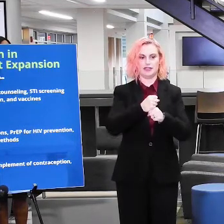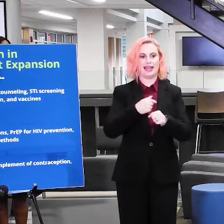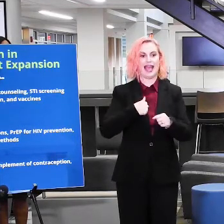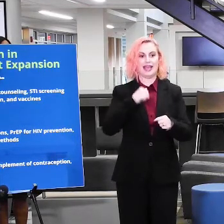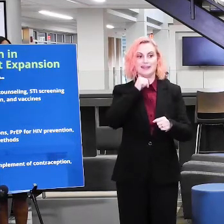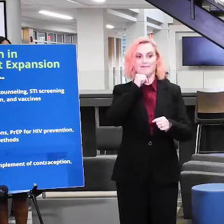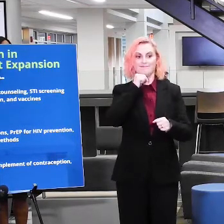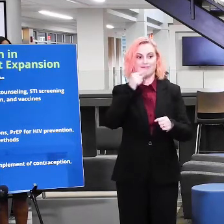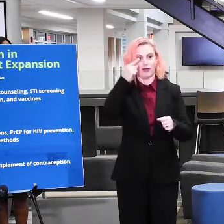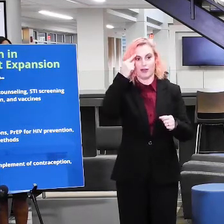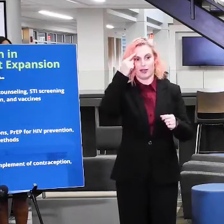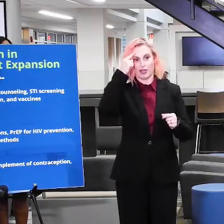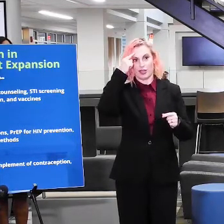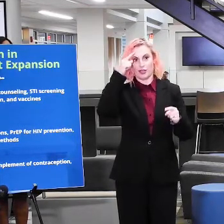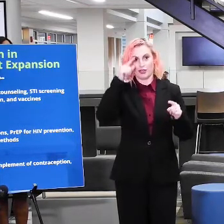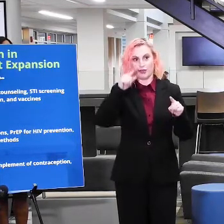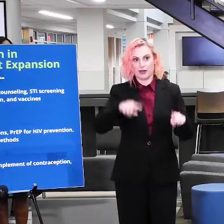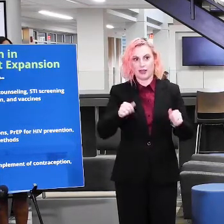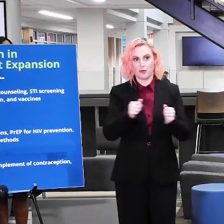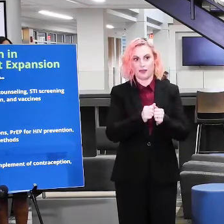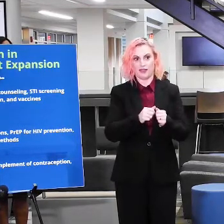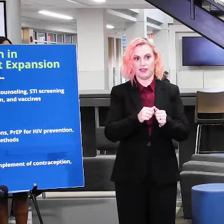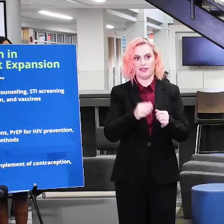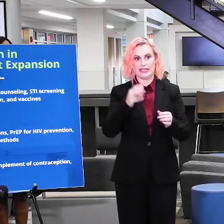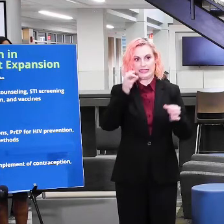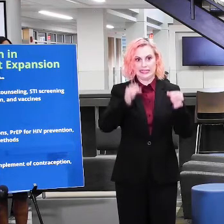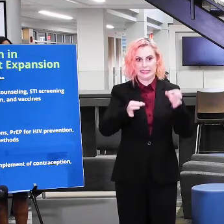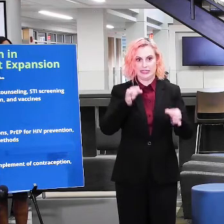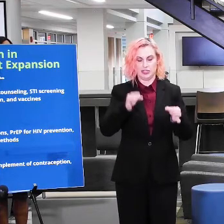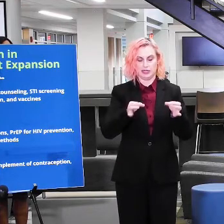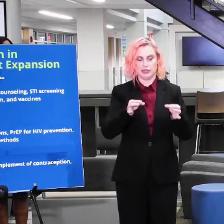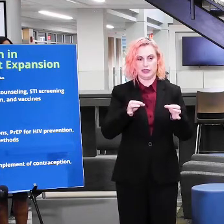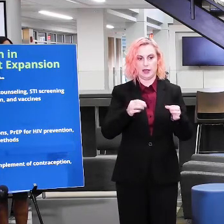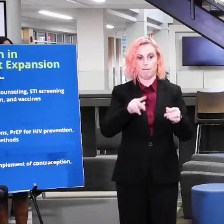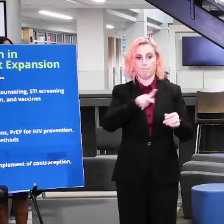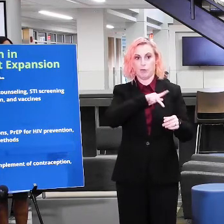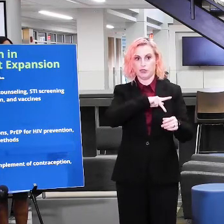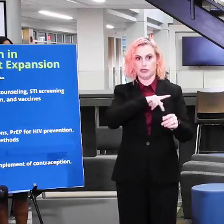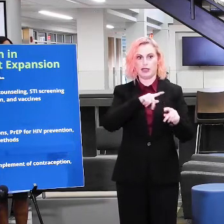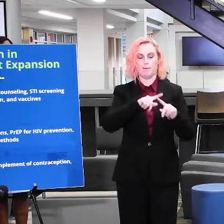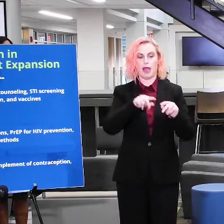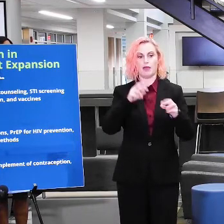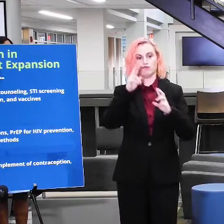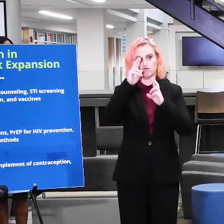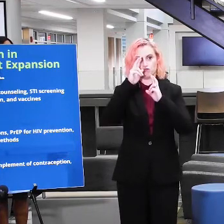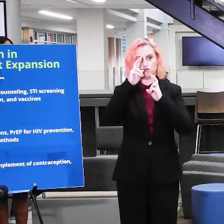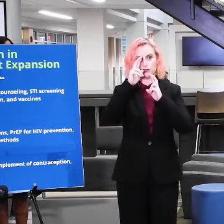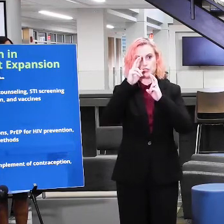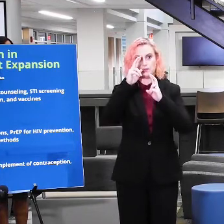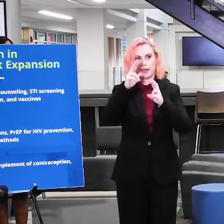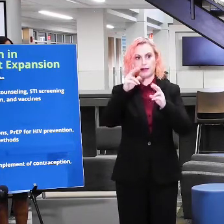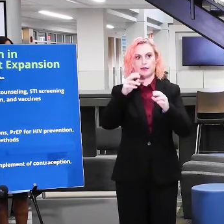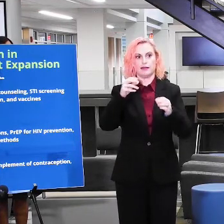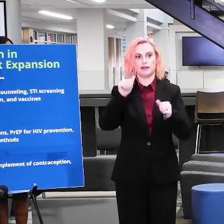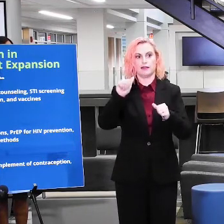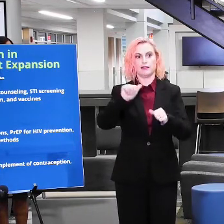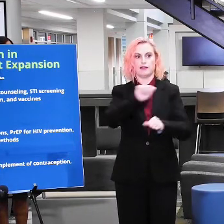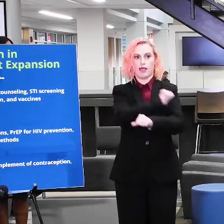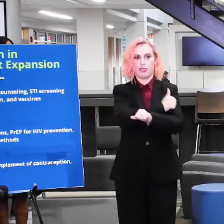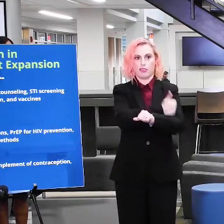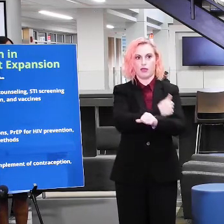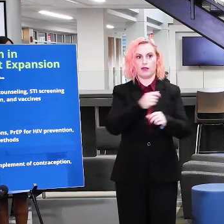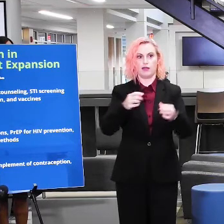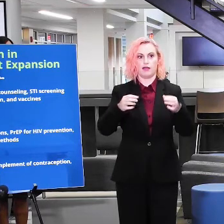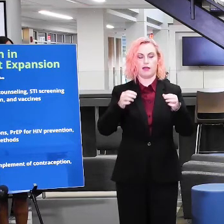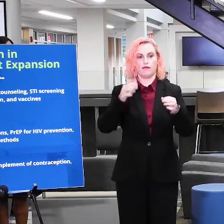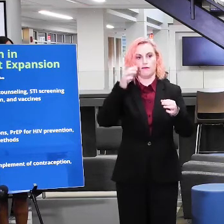with the Dobbs decision personally, I respect the authority of the Supreme Court and understand that a Dobbs decision has made clear